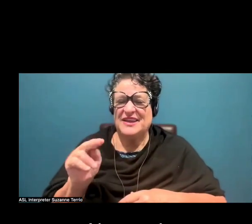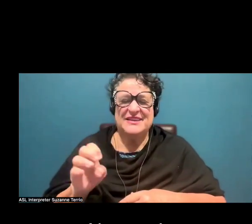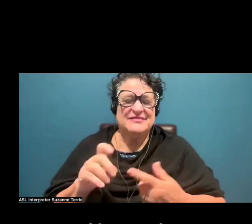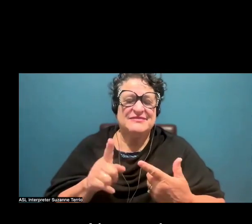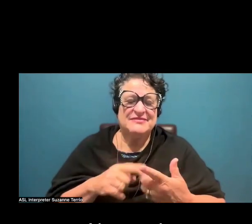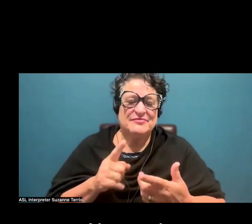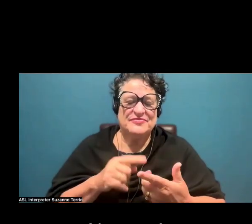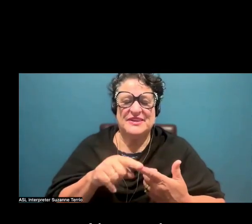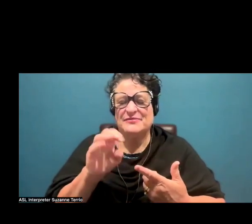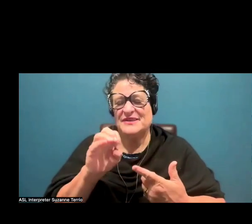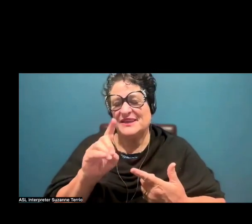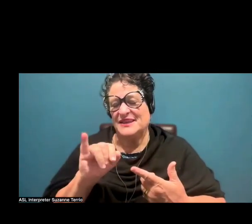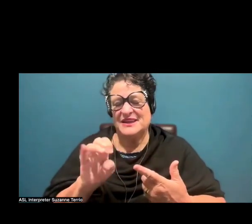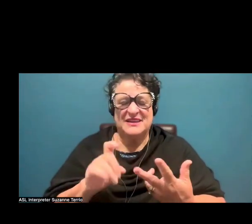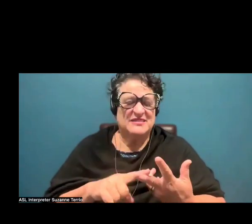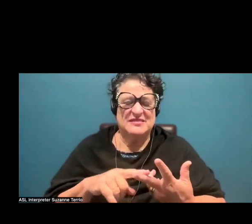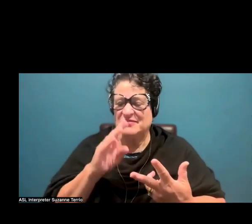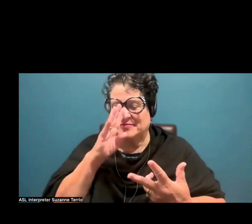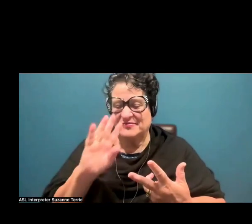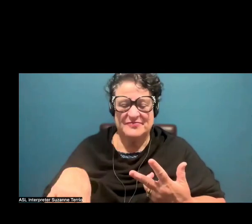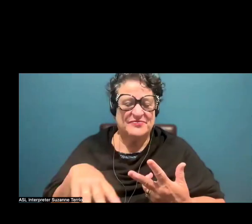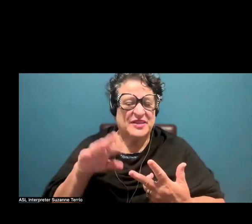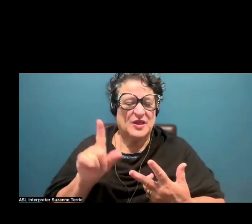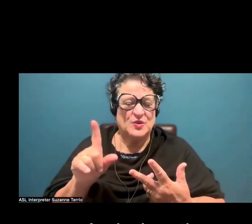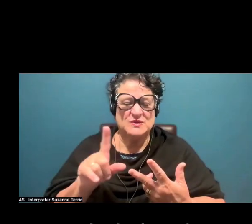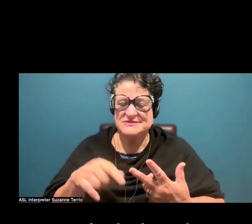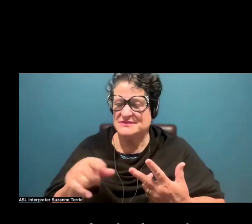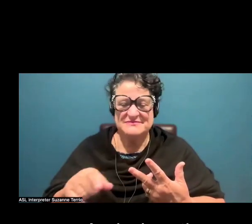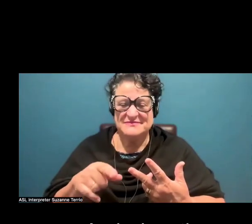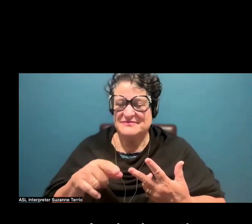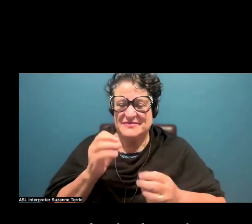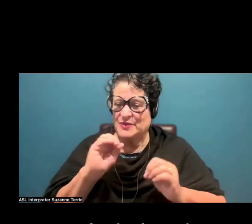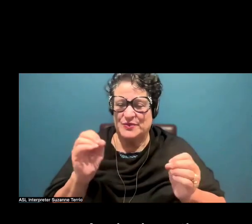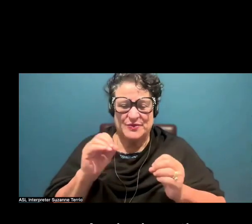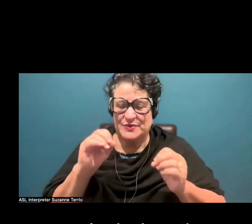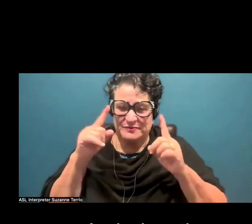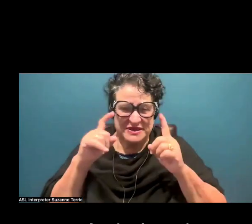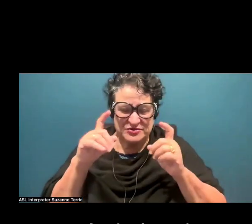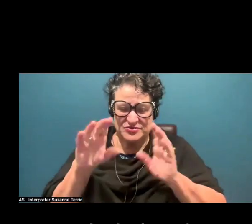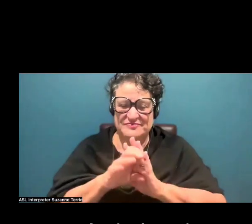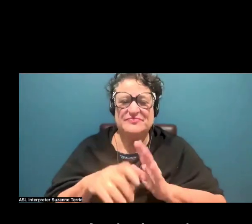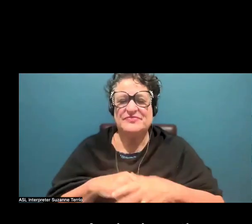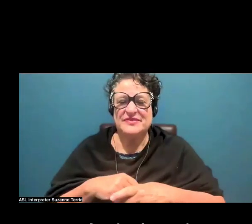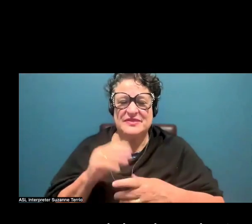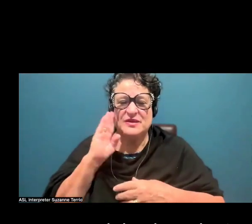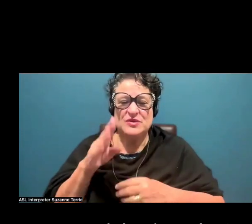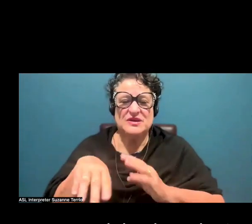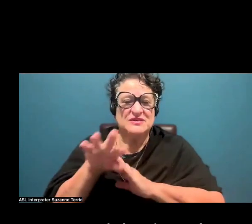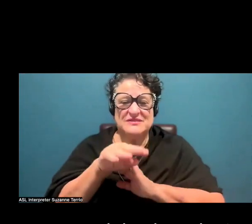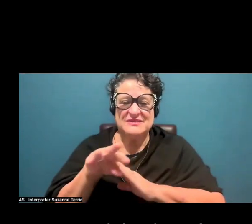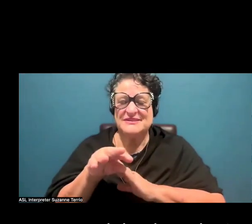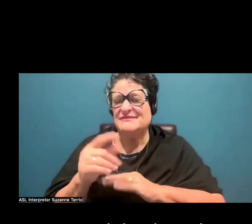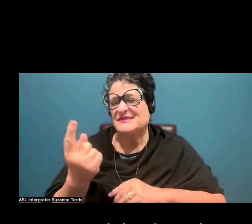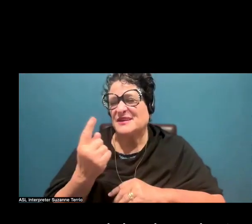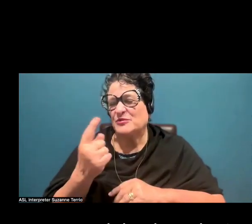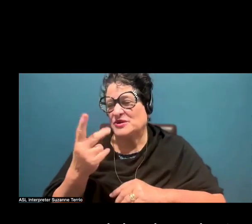Edie, almost never Luce. Nobody can find a shot of her smiling. And when they need to fill time, they'll play that clip somebody got of me on the lakeshore last